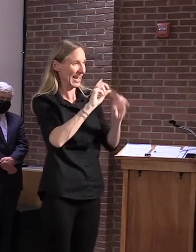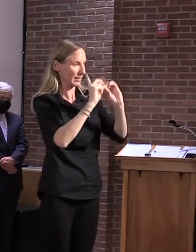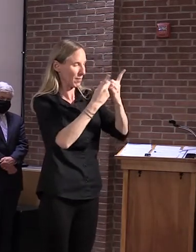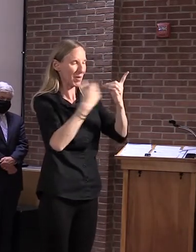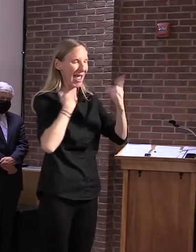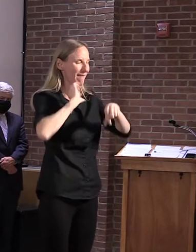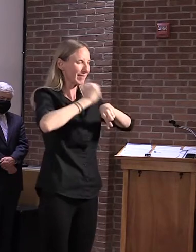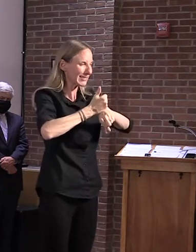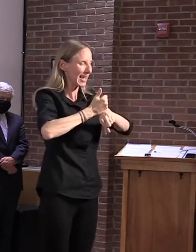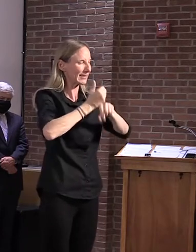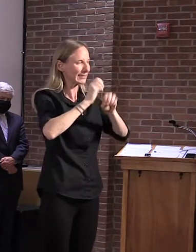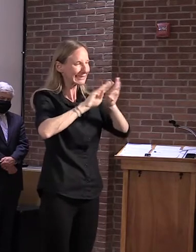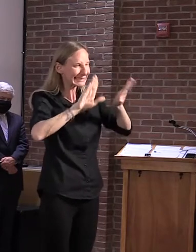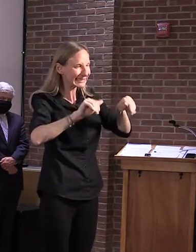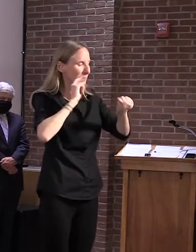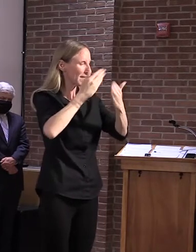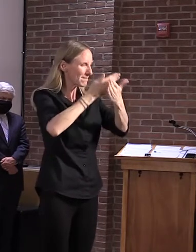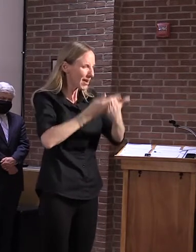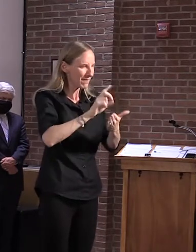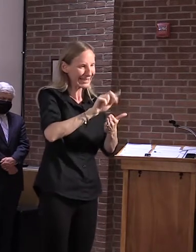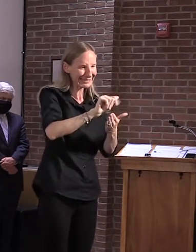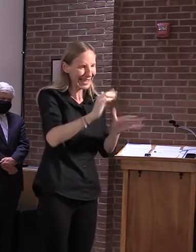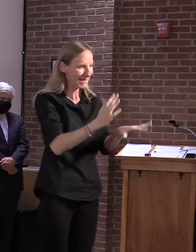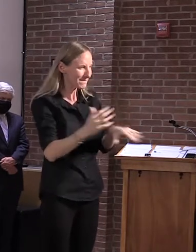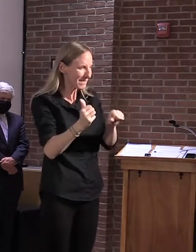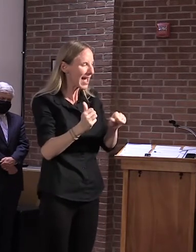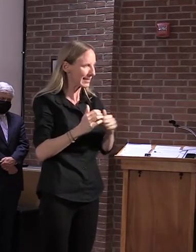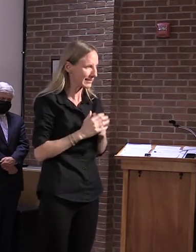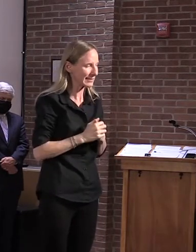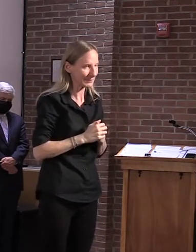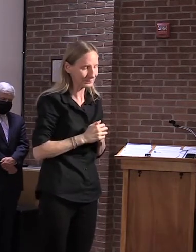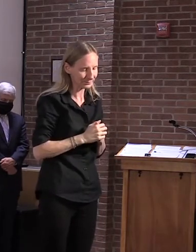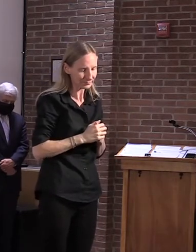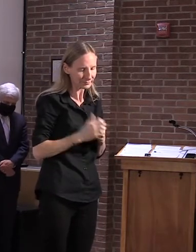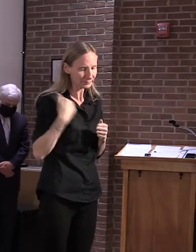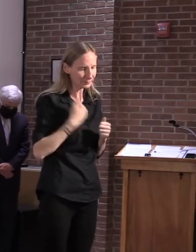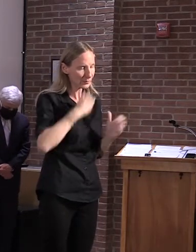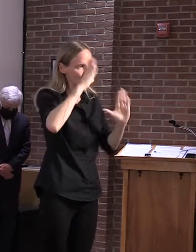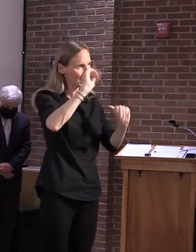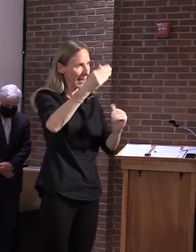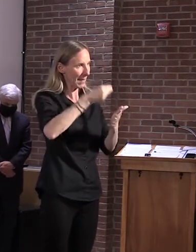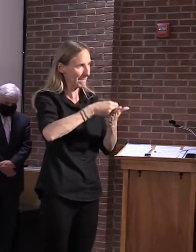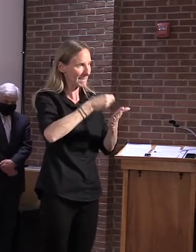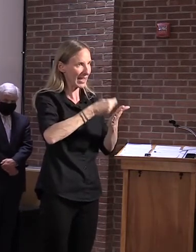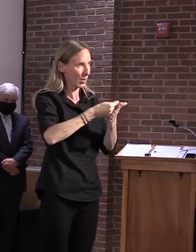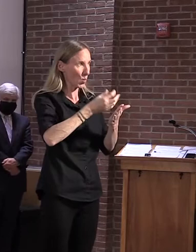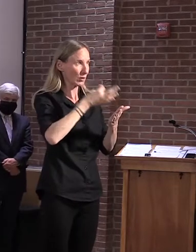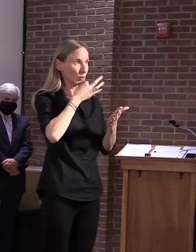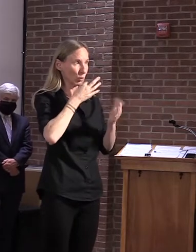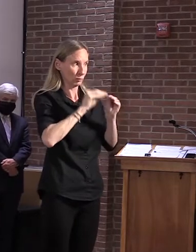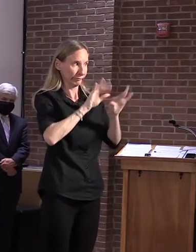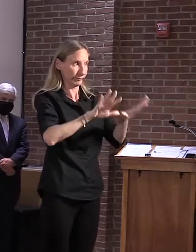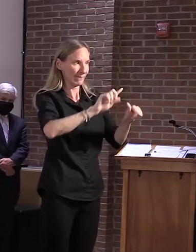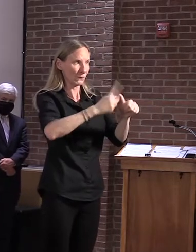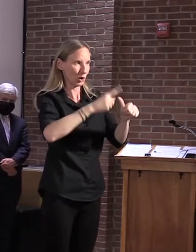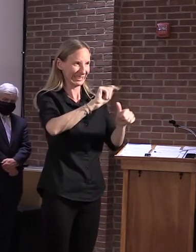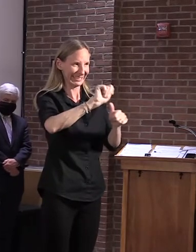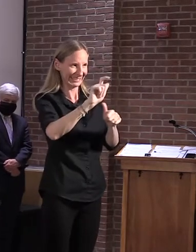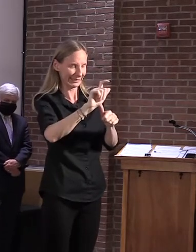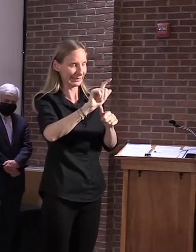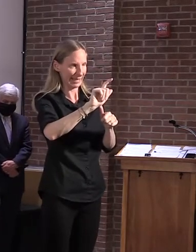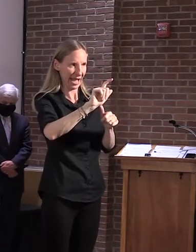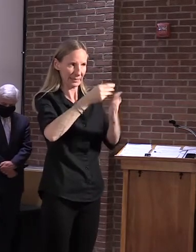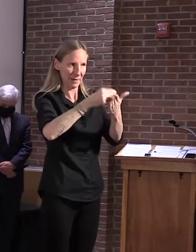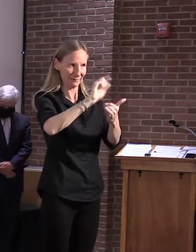established system and can verify data very quickly through their filings, we expect that money would start going out first. On the